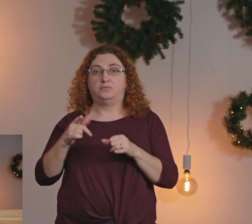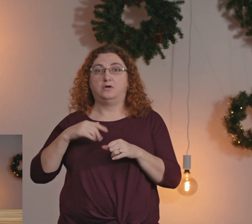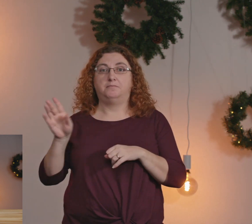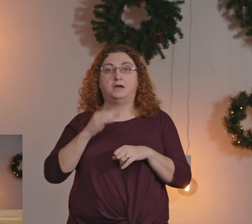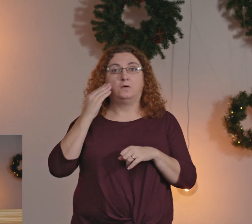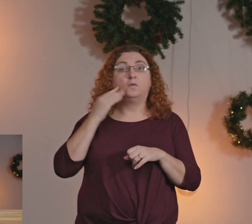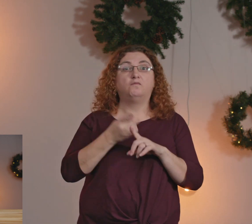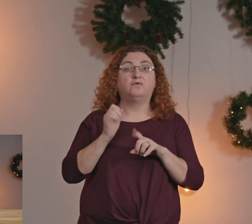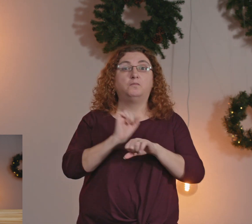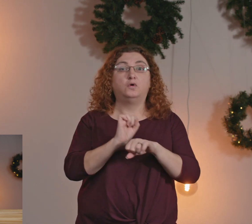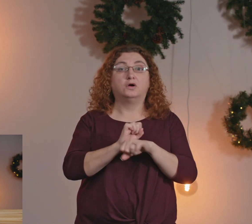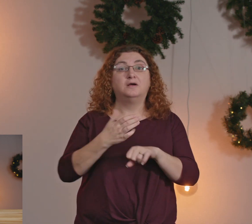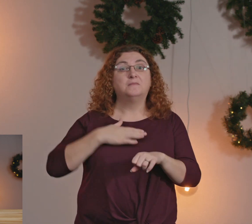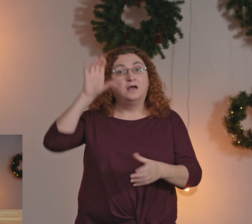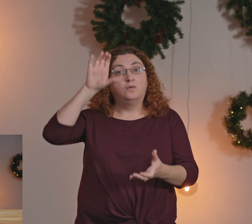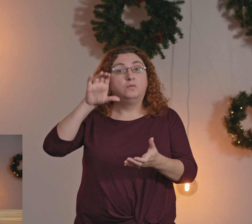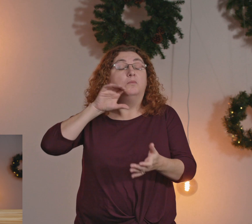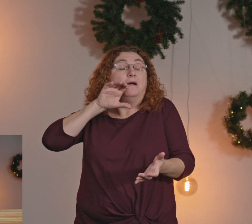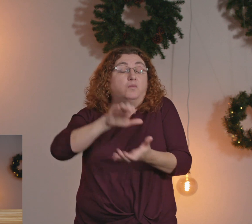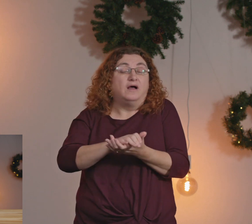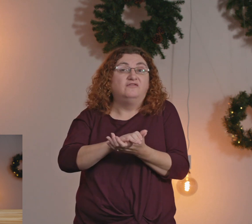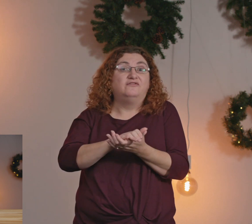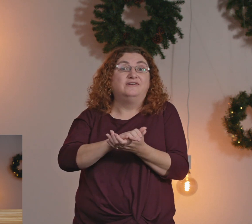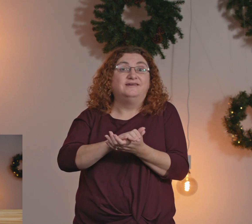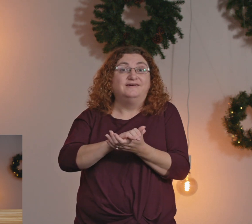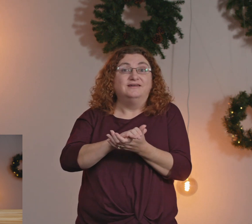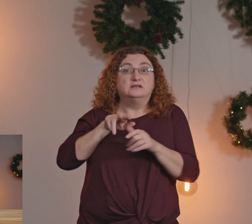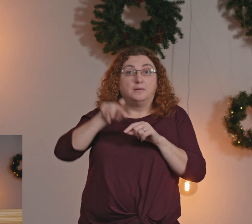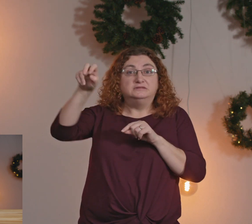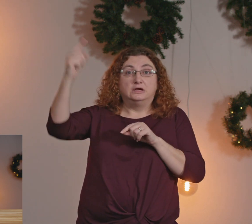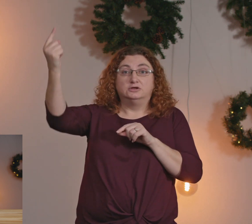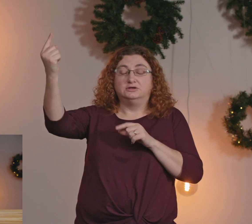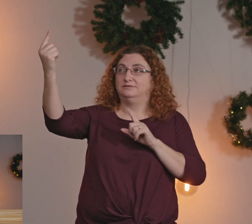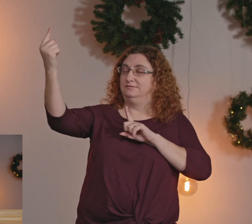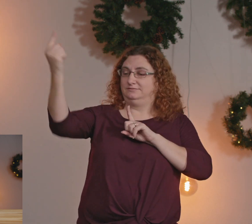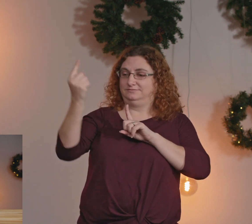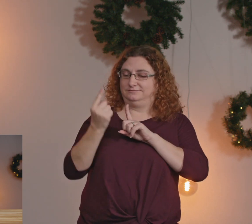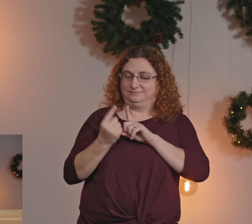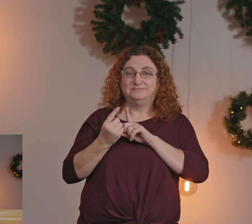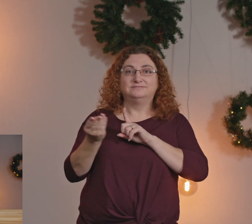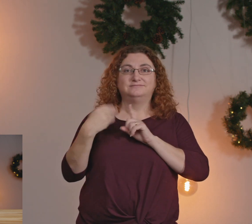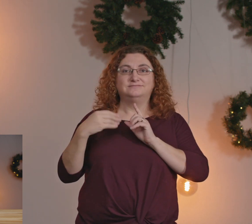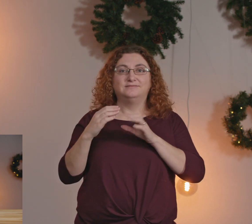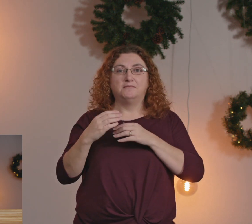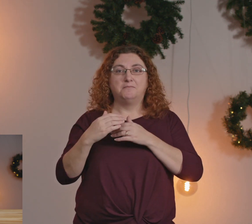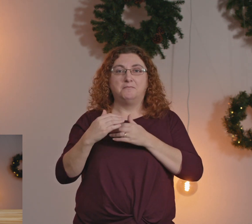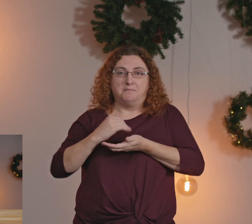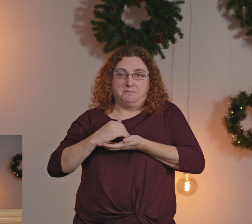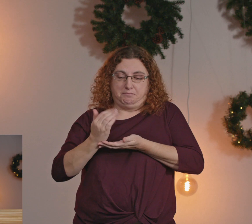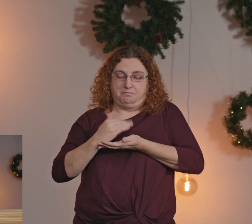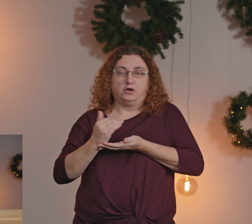work one day, and my wife was standing at the top of the stairs, and she gave me the little box. And I opened the little box, and inside was one of those